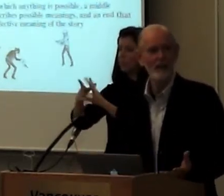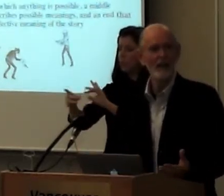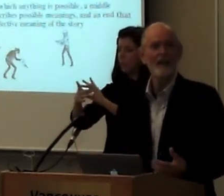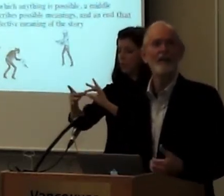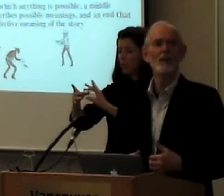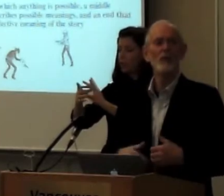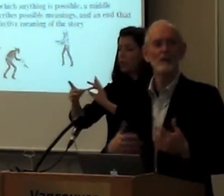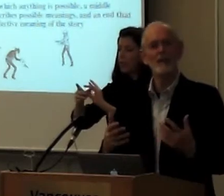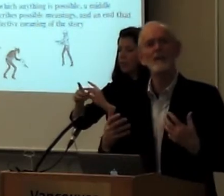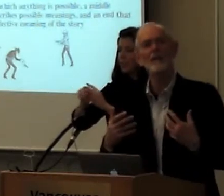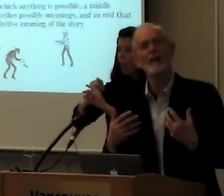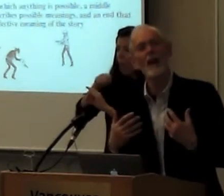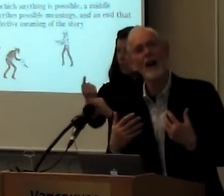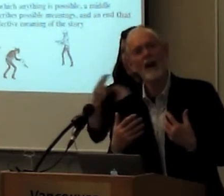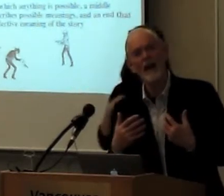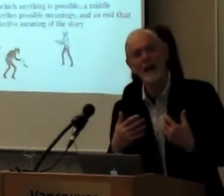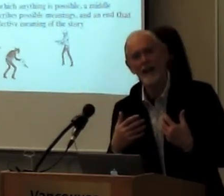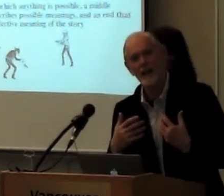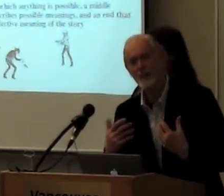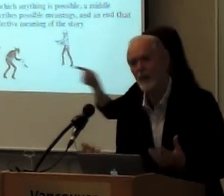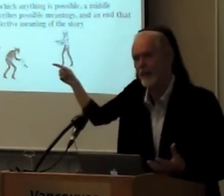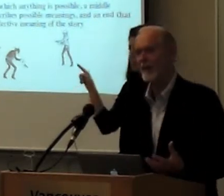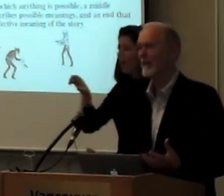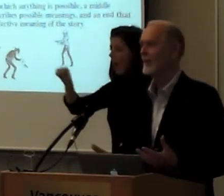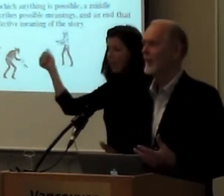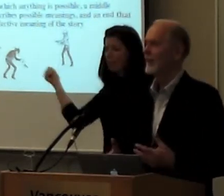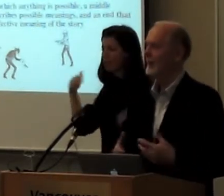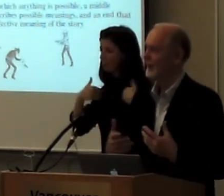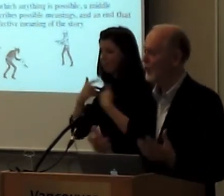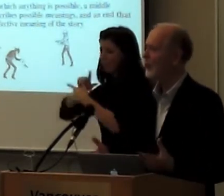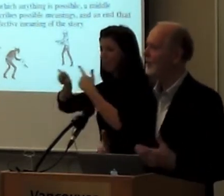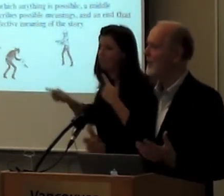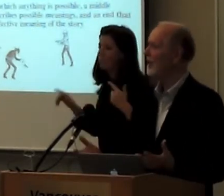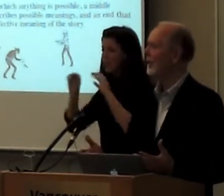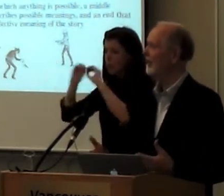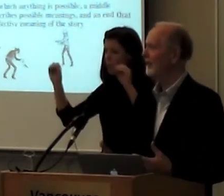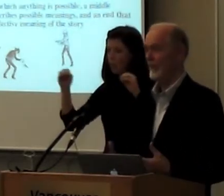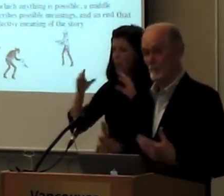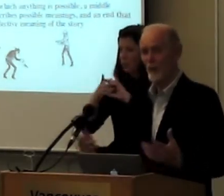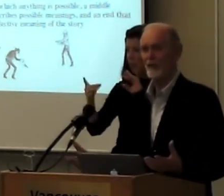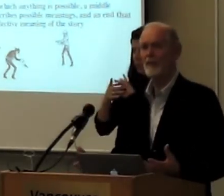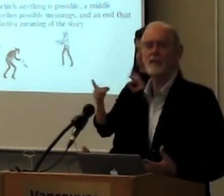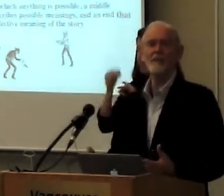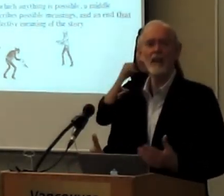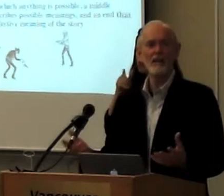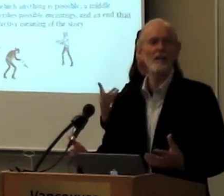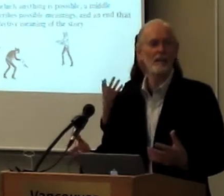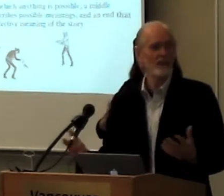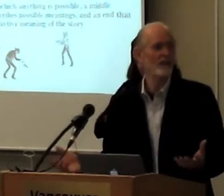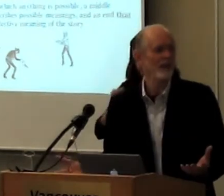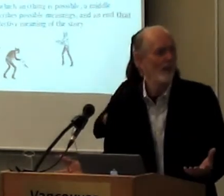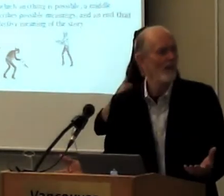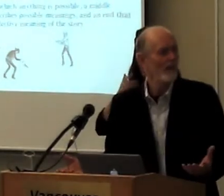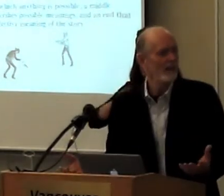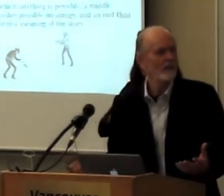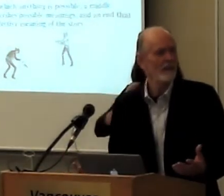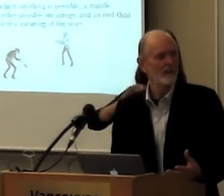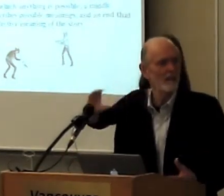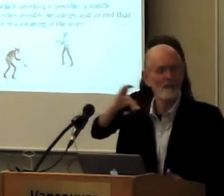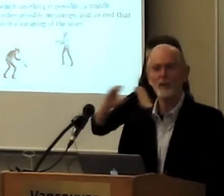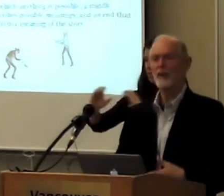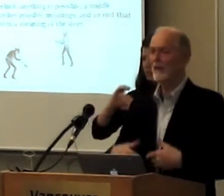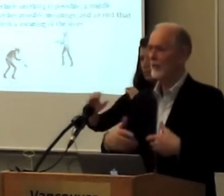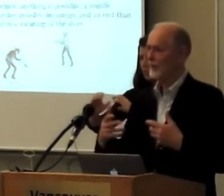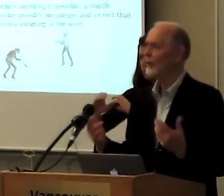beings. If you want to communicate the emotional meaning, the importance of anything you're teaching, you